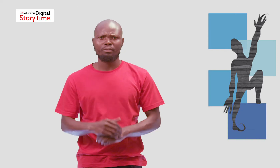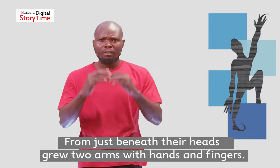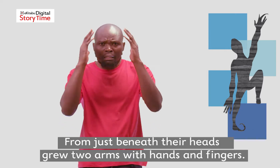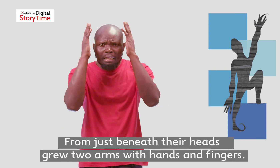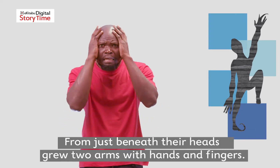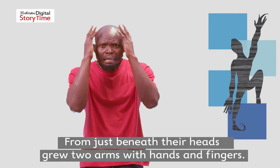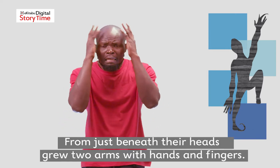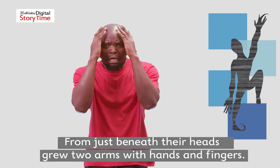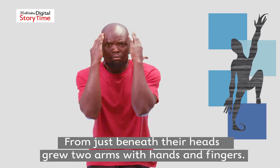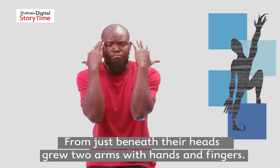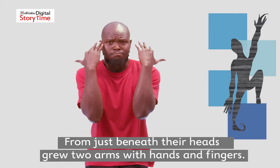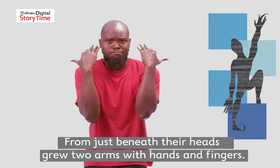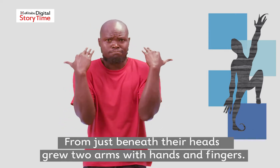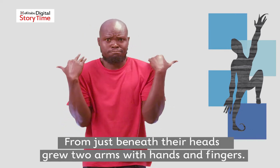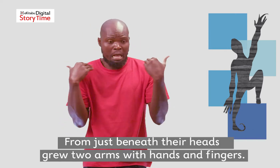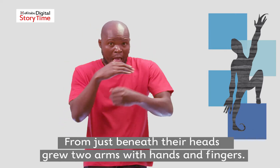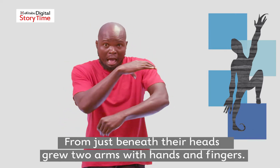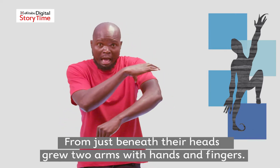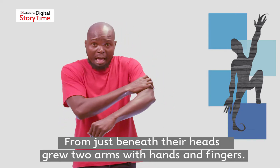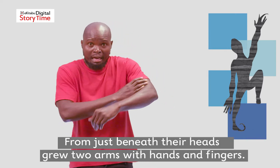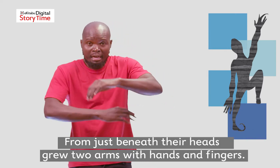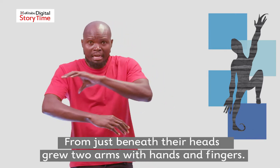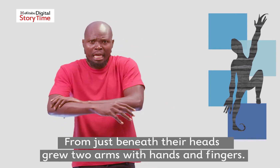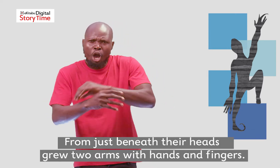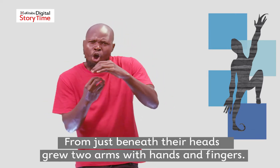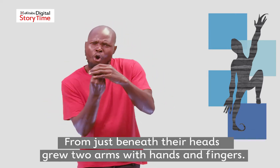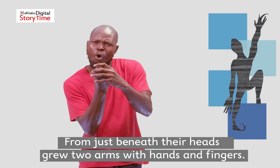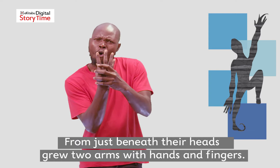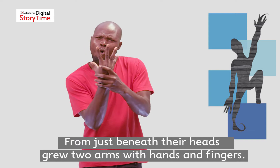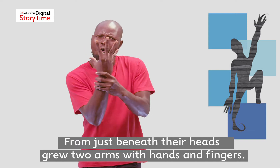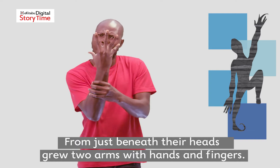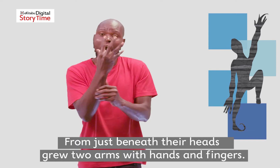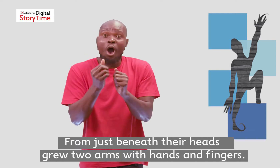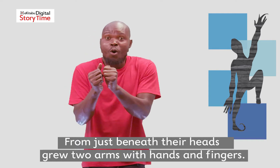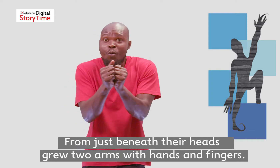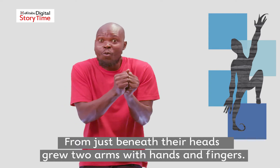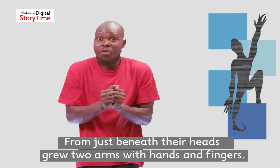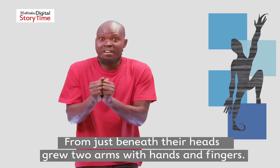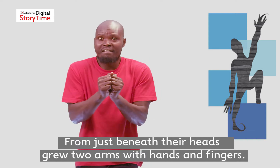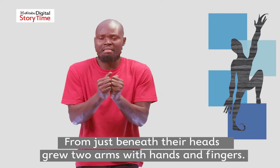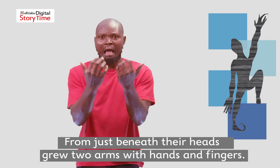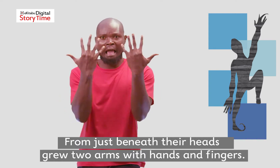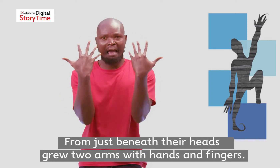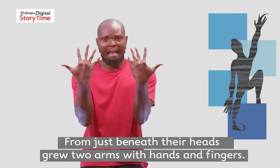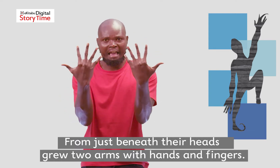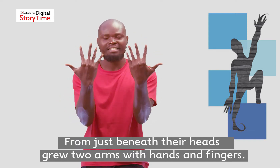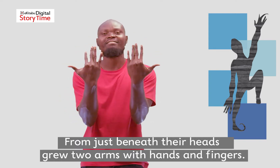From just beneath their heads, grew 2 arms with hands and